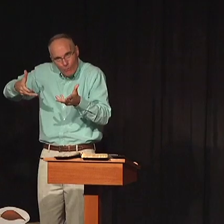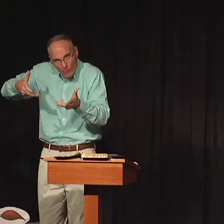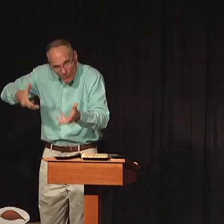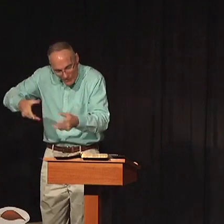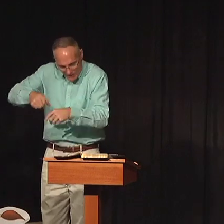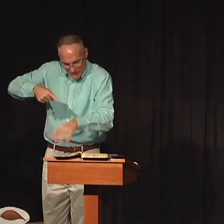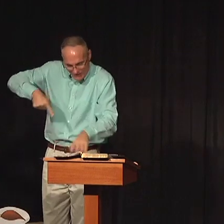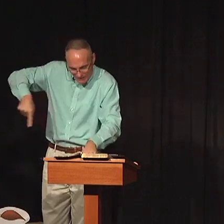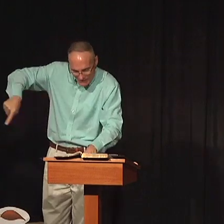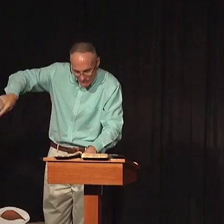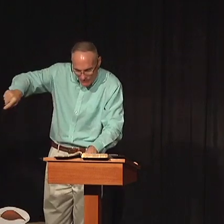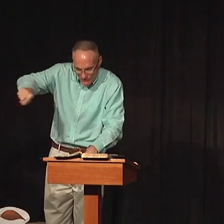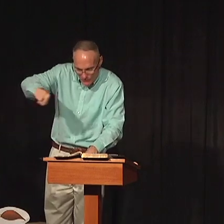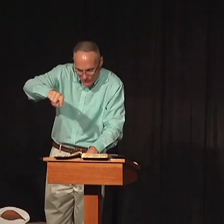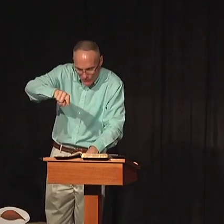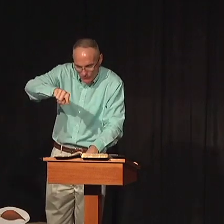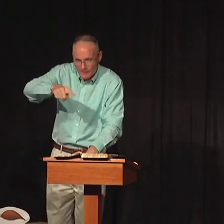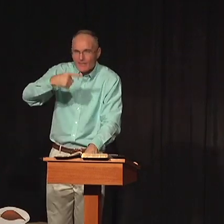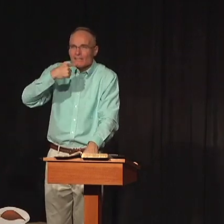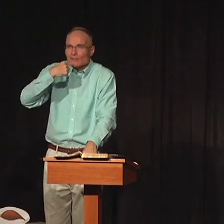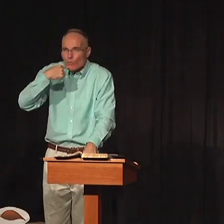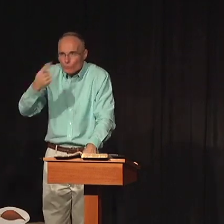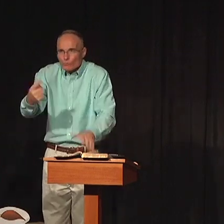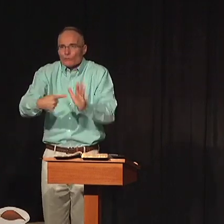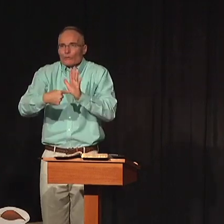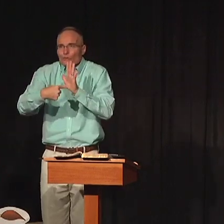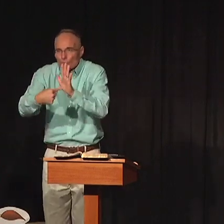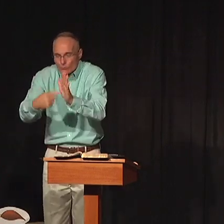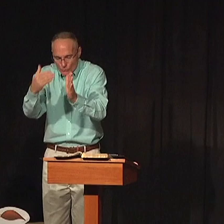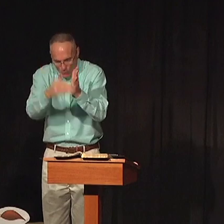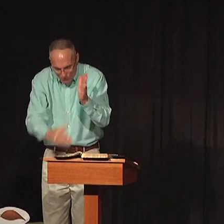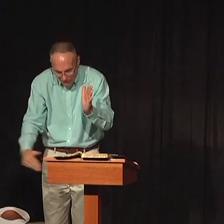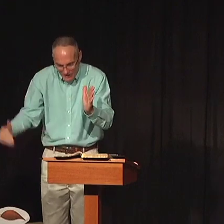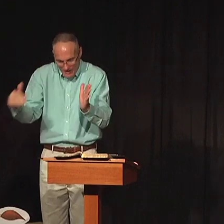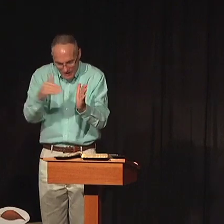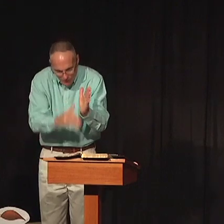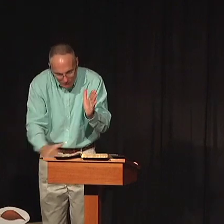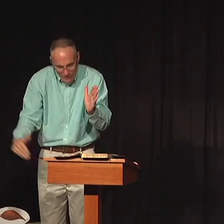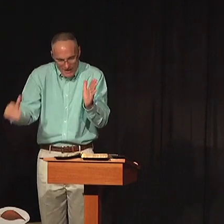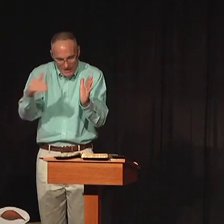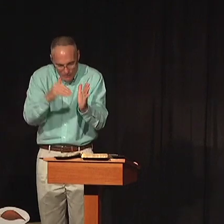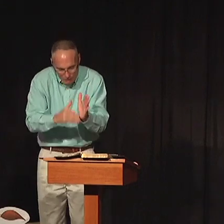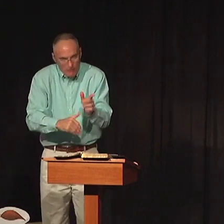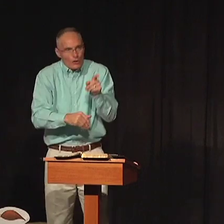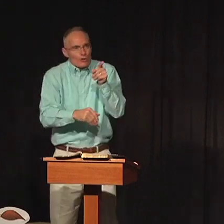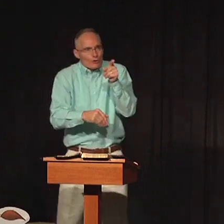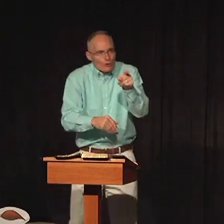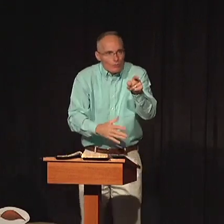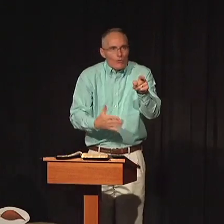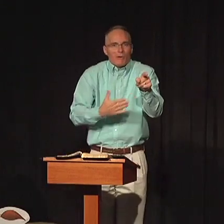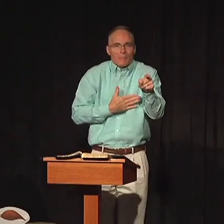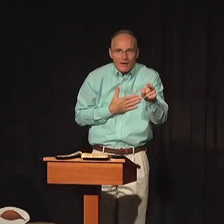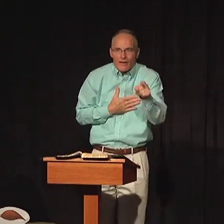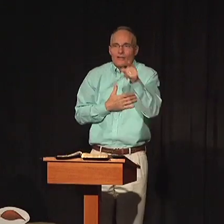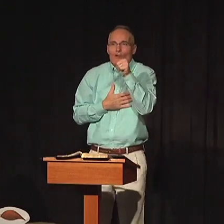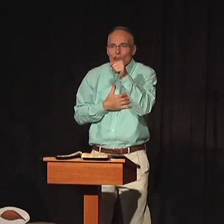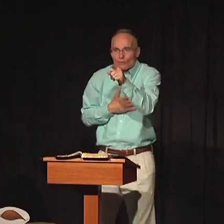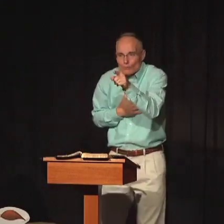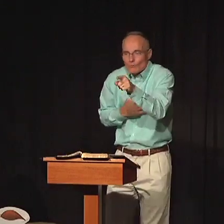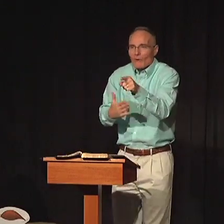His grace is poured out upon you. And he told you to show this over and over again. He says, you are